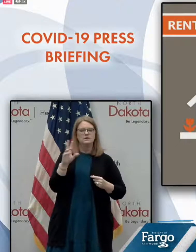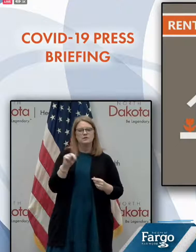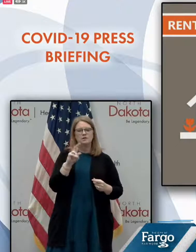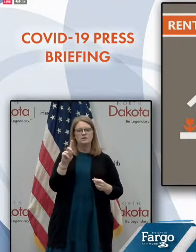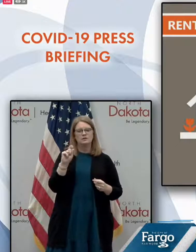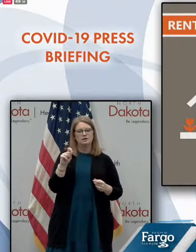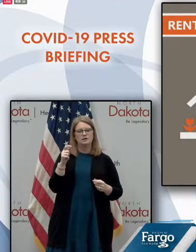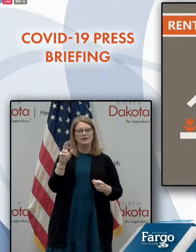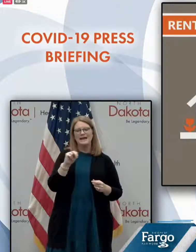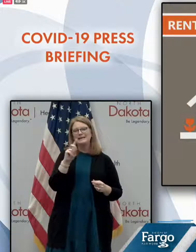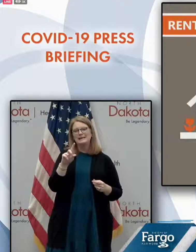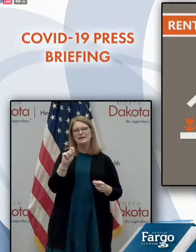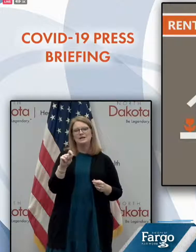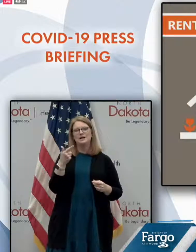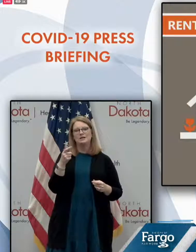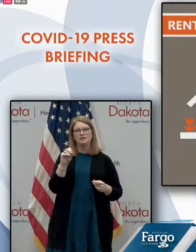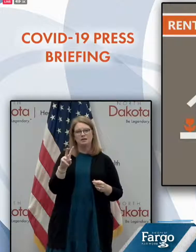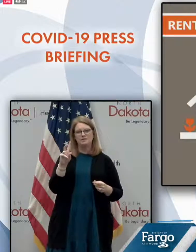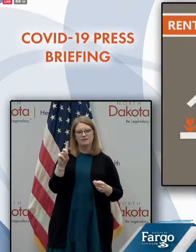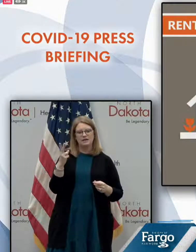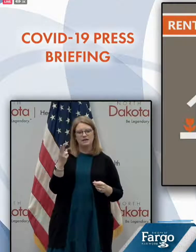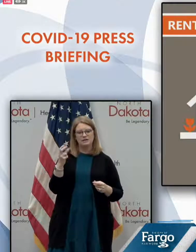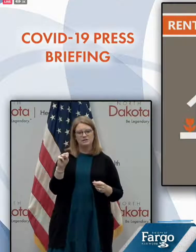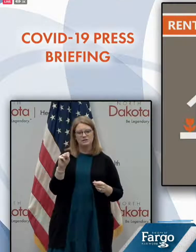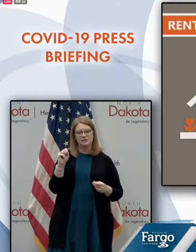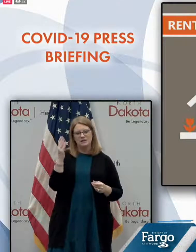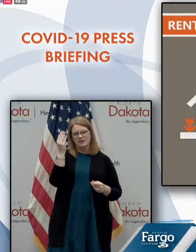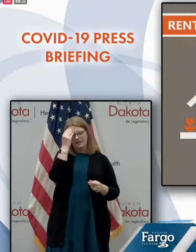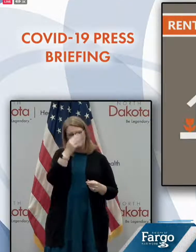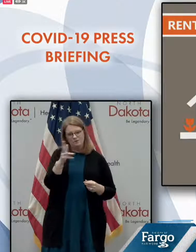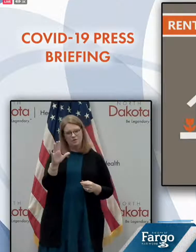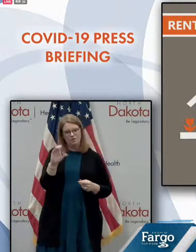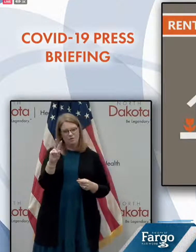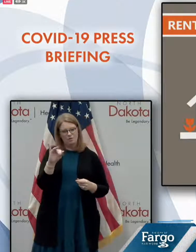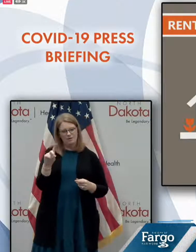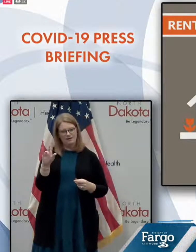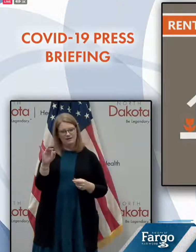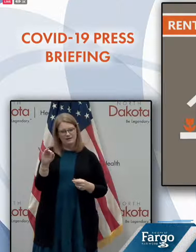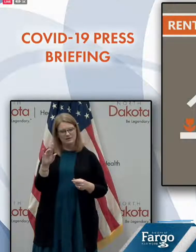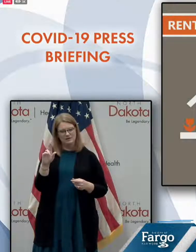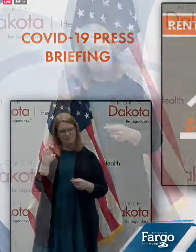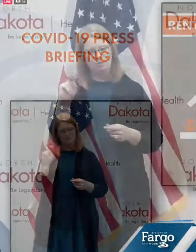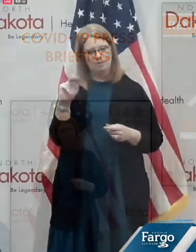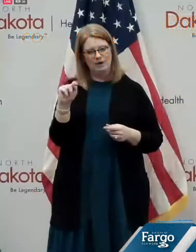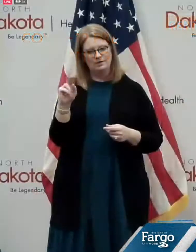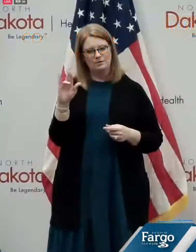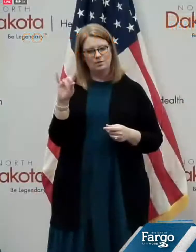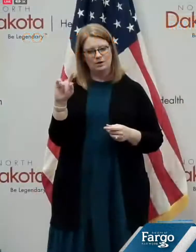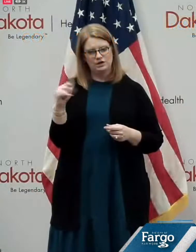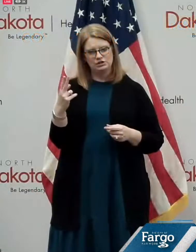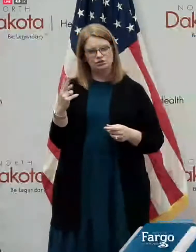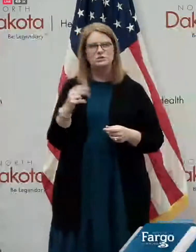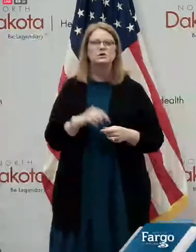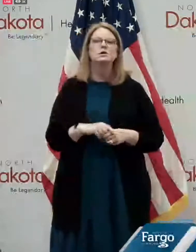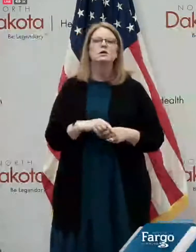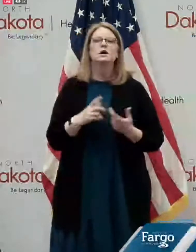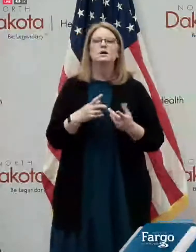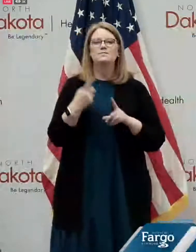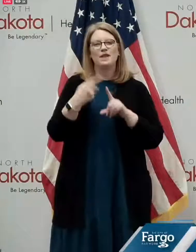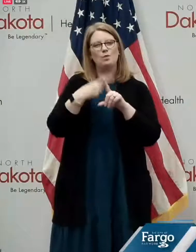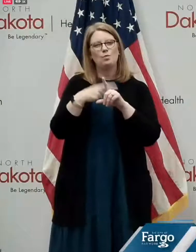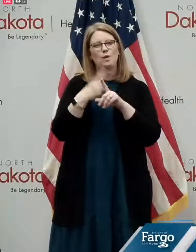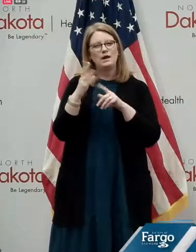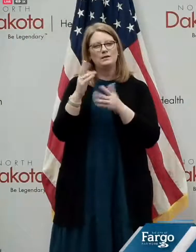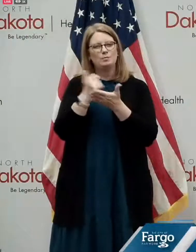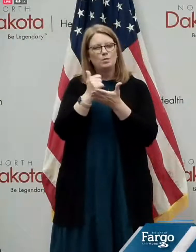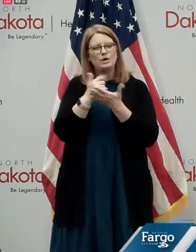northdakota.gov, nd.gov, DHS, info, COVID-19 rent bridge. The funding for the rent bridge comes from a number of federal